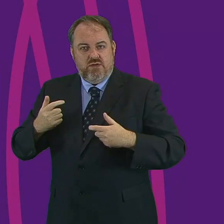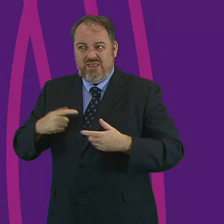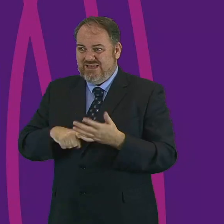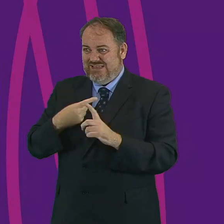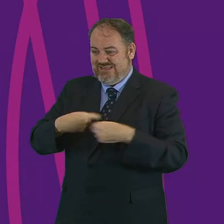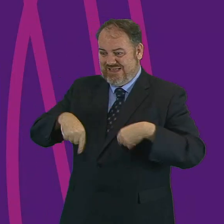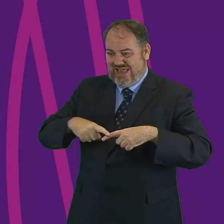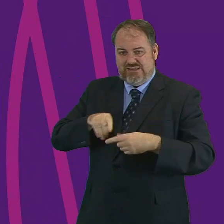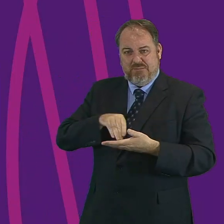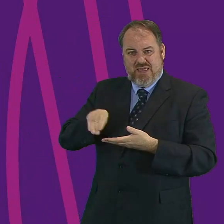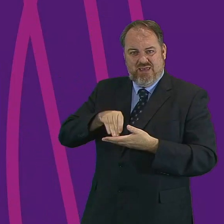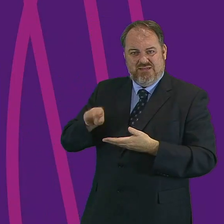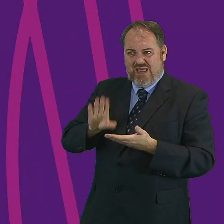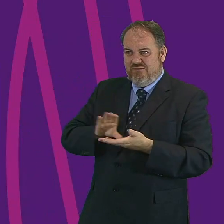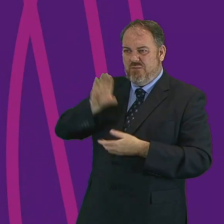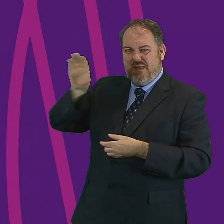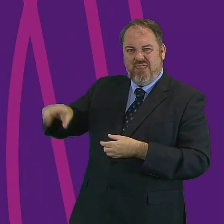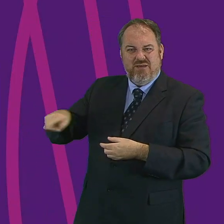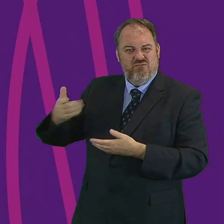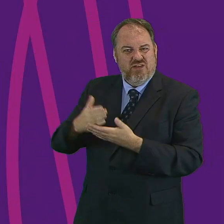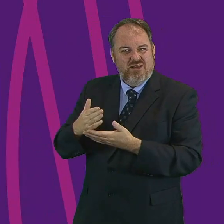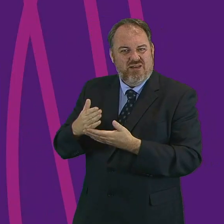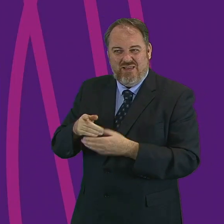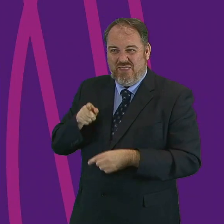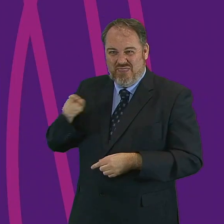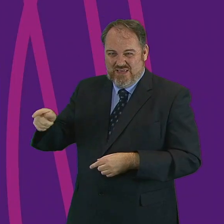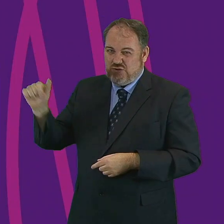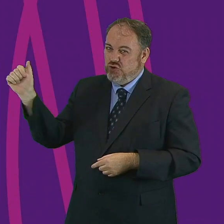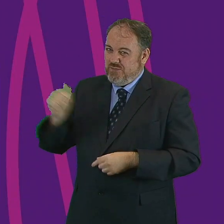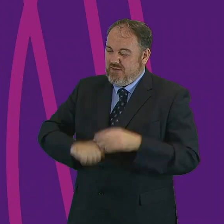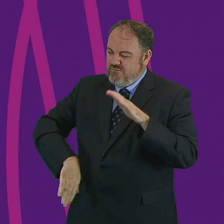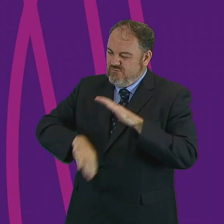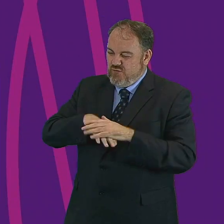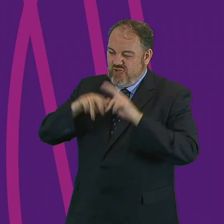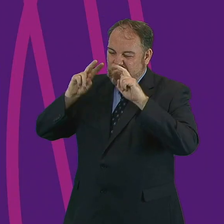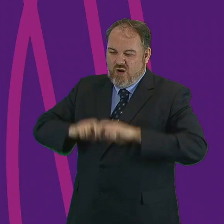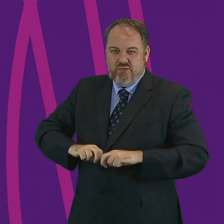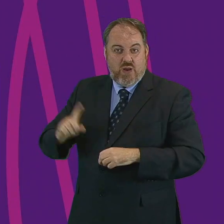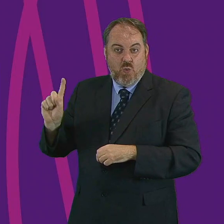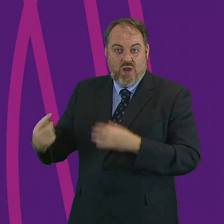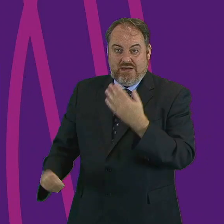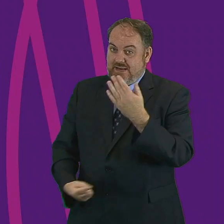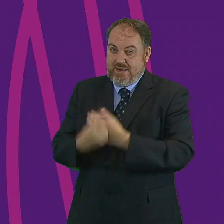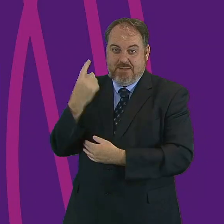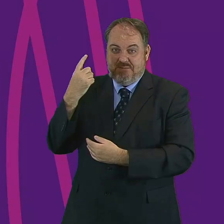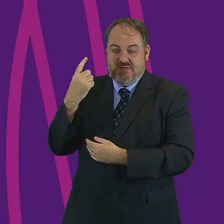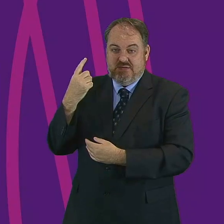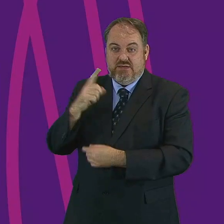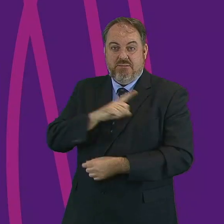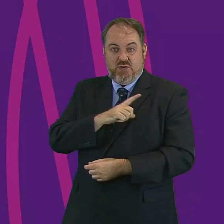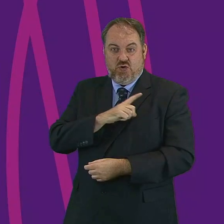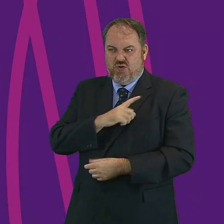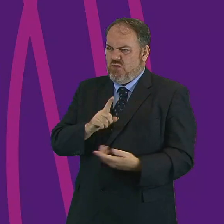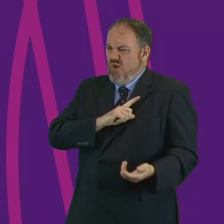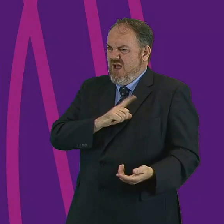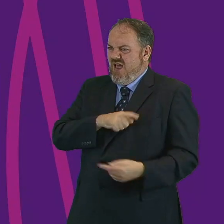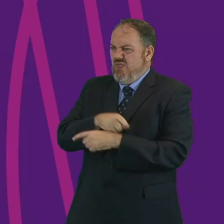and mentoring offer, and that will complement the excellent practice which is already taking place to support the well-being of staff in schools across the